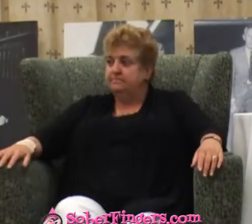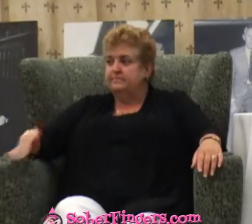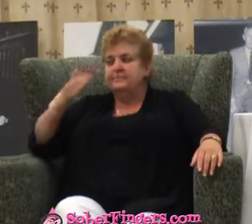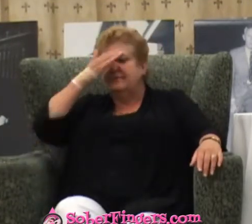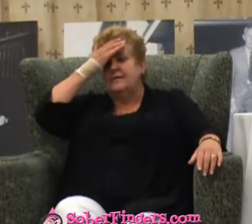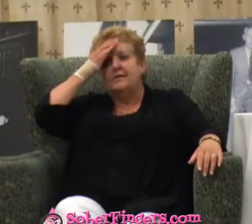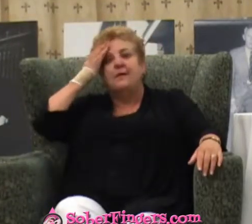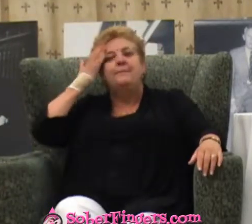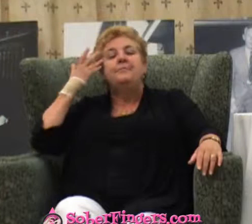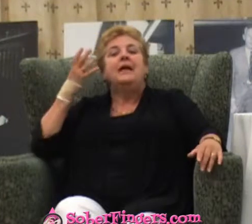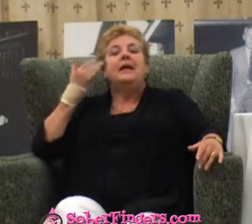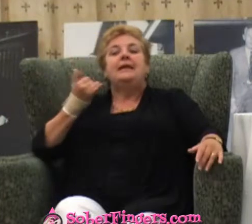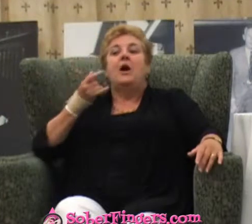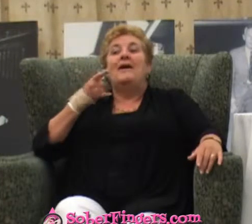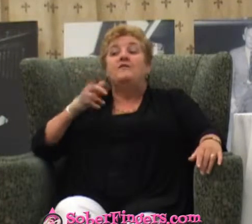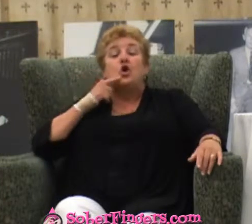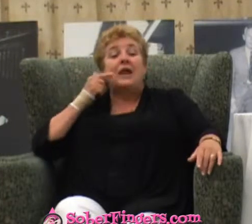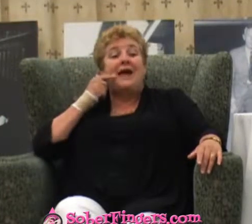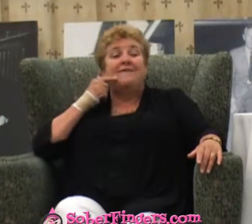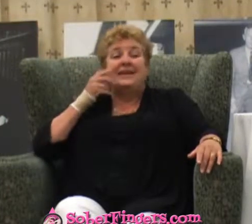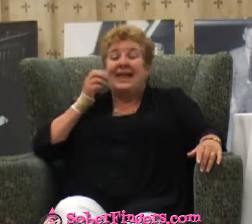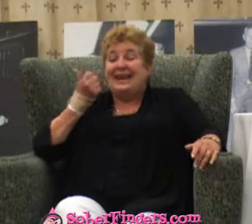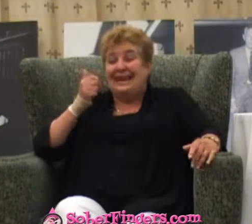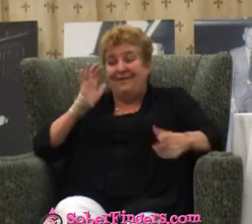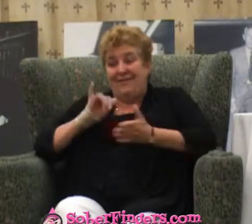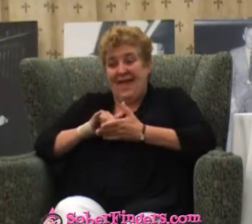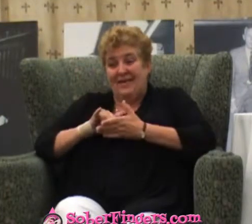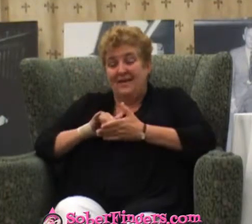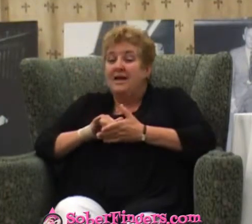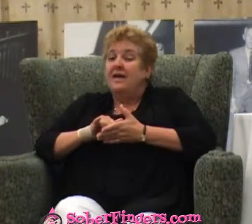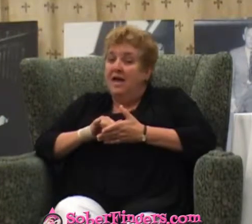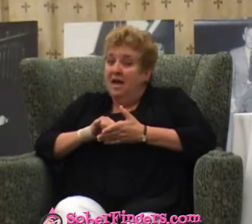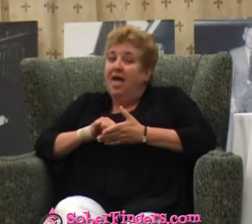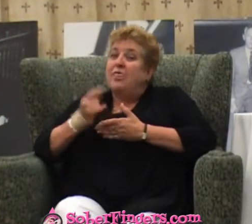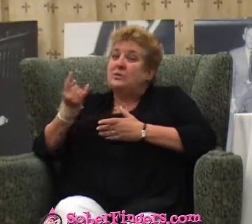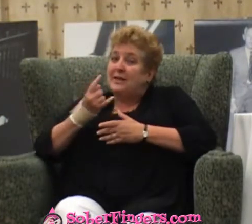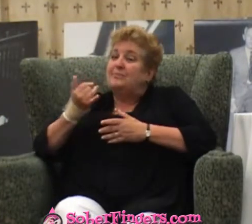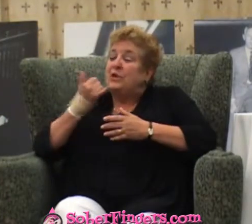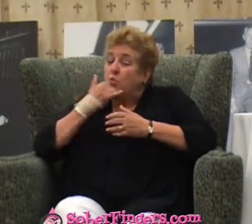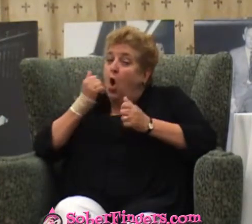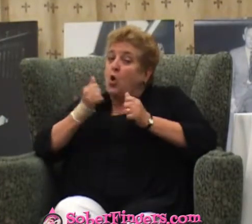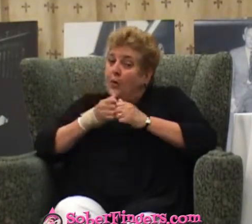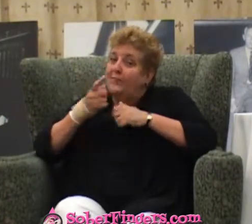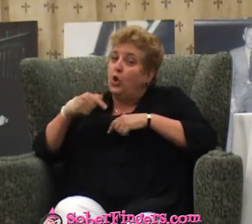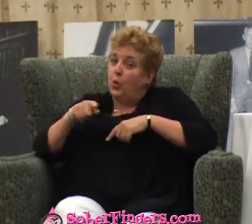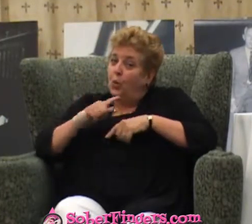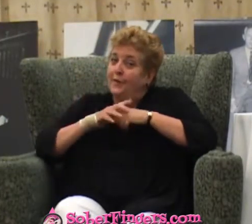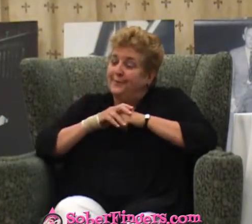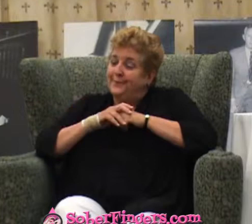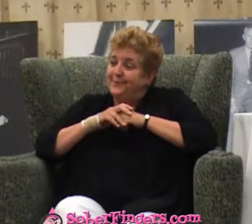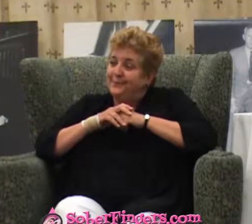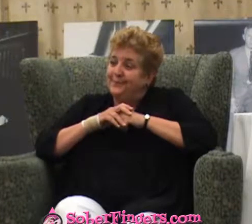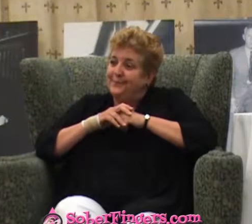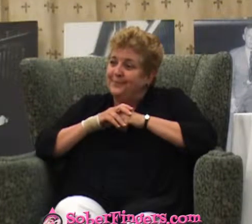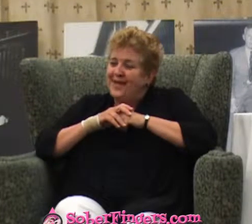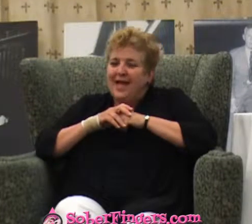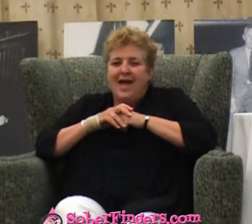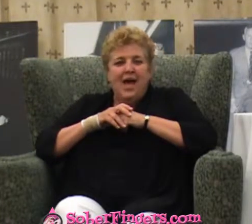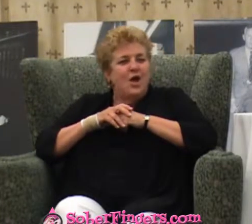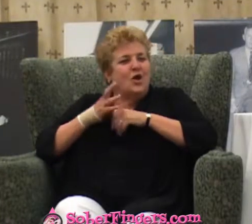Now, if you're laughing at any of that, there's something really wrong with you guys. Because that doesn't occur in the normal or temperate